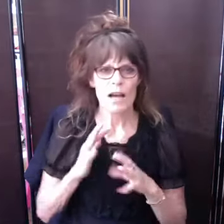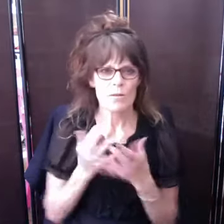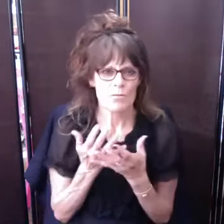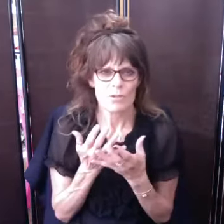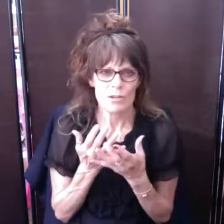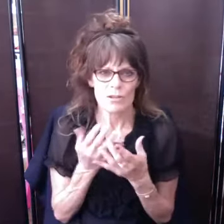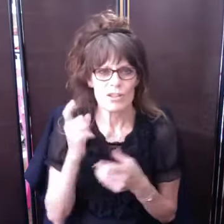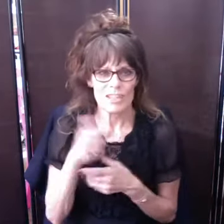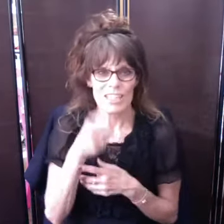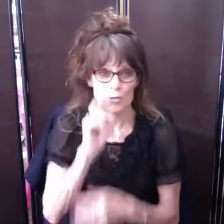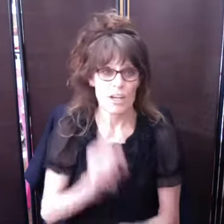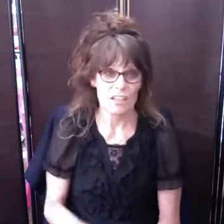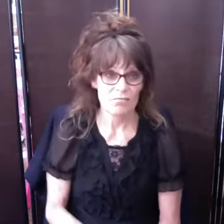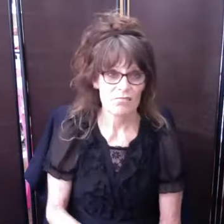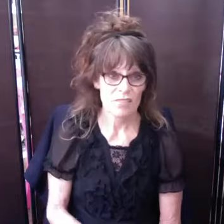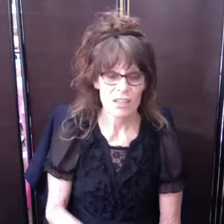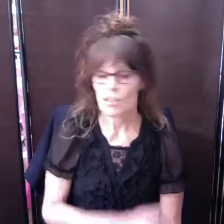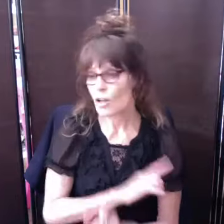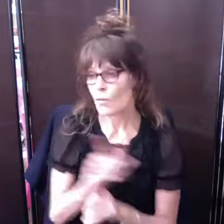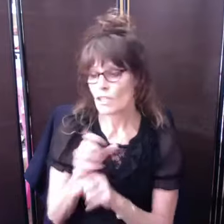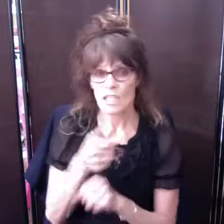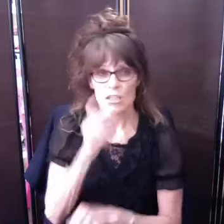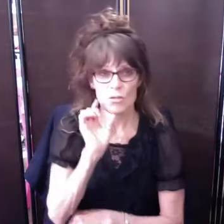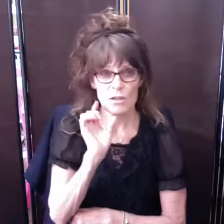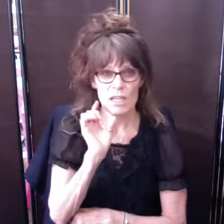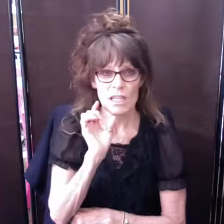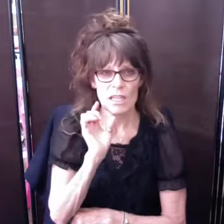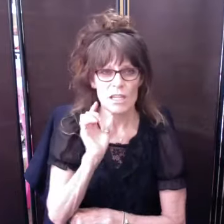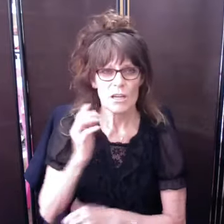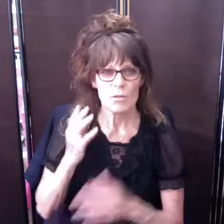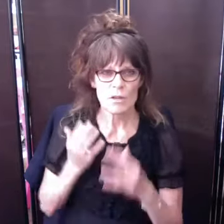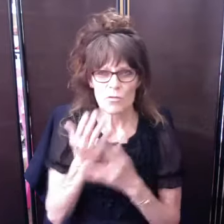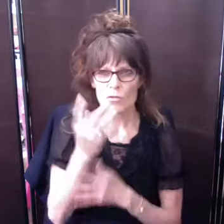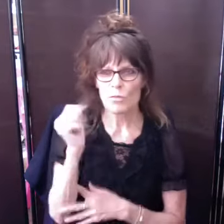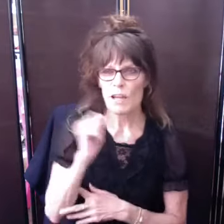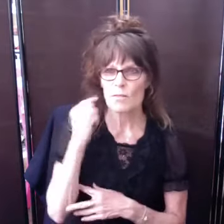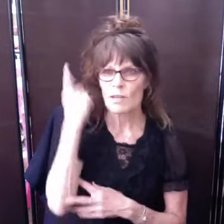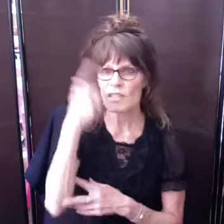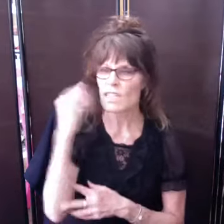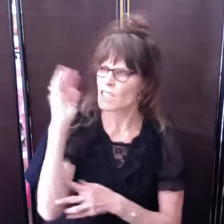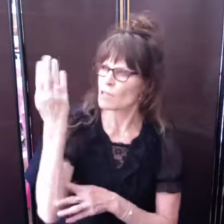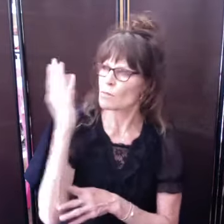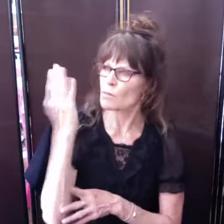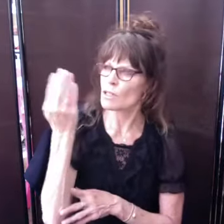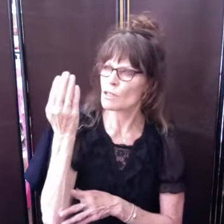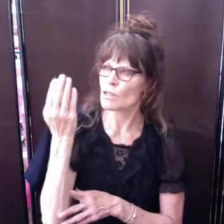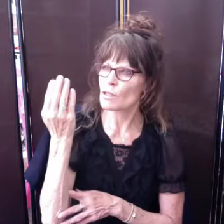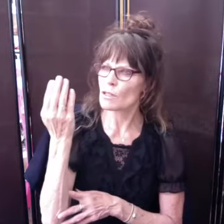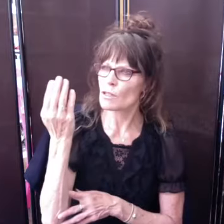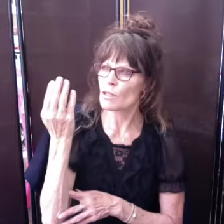drink. And I went to get one. Swung by the bathroom, take a look at my face and see how bad off I am. And this is as good as it